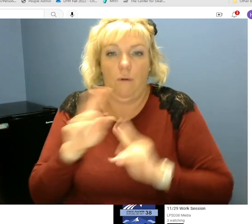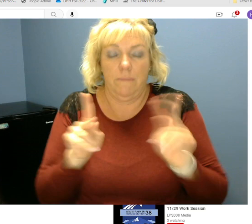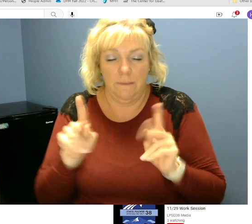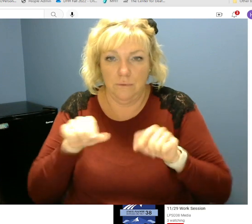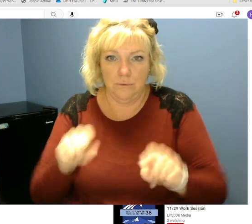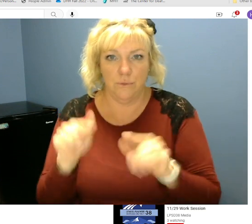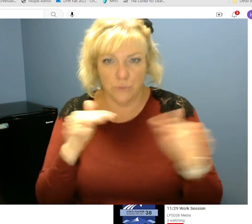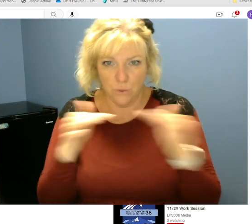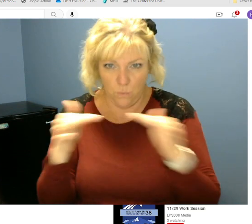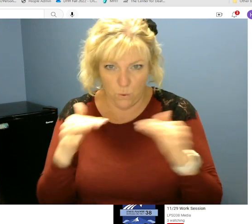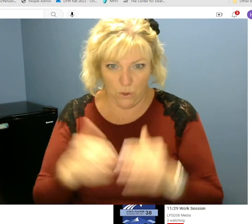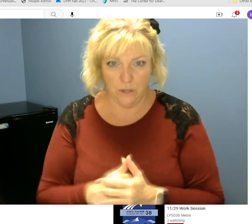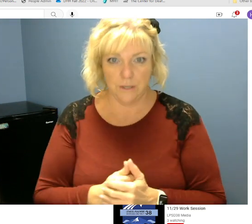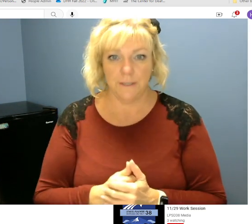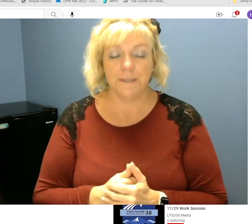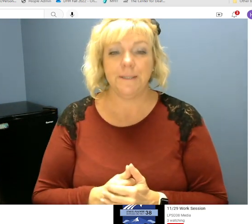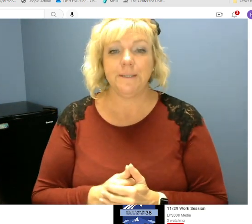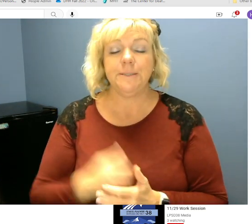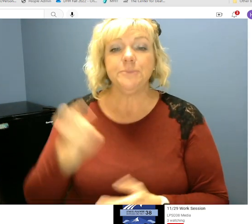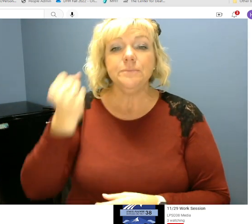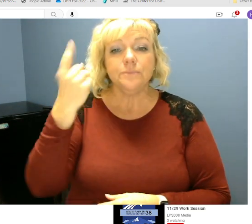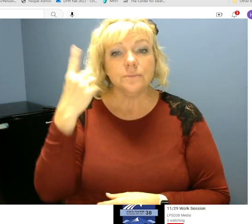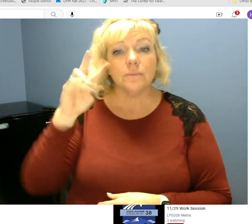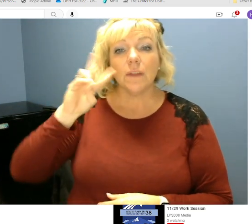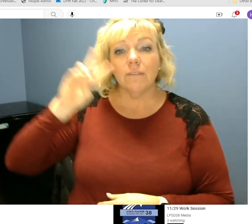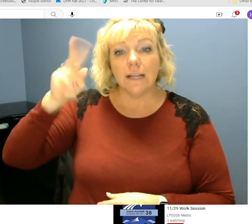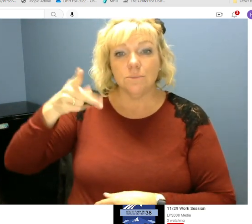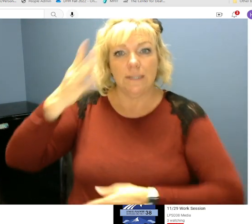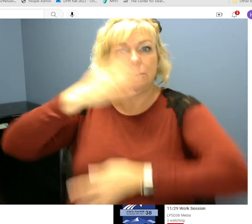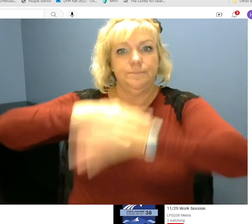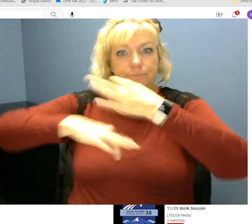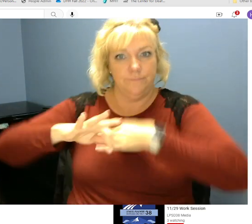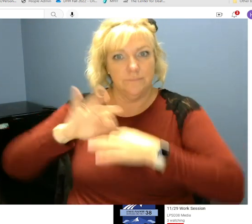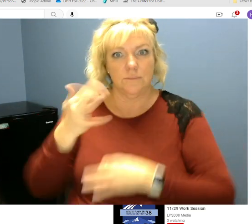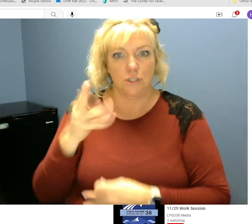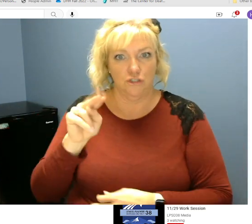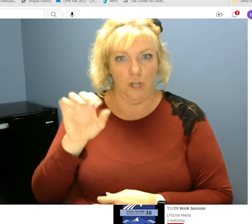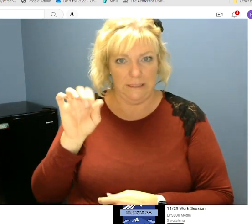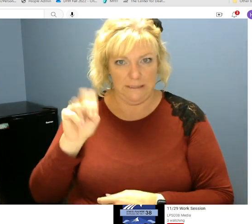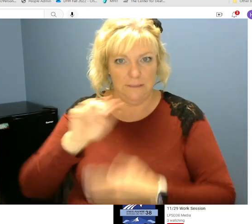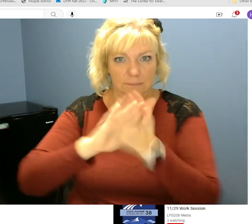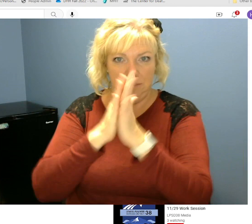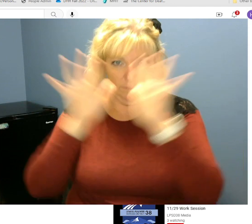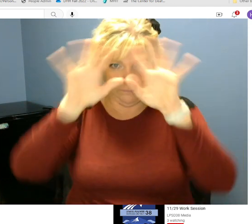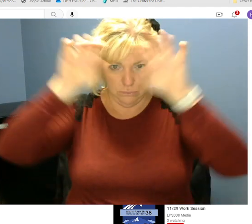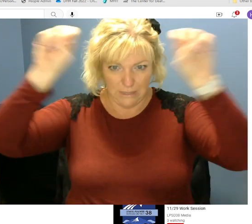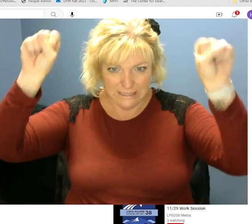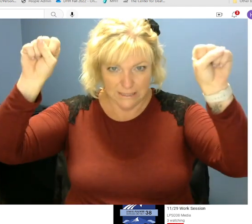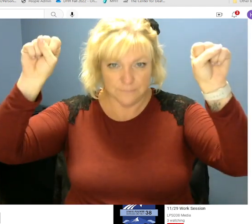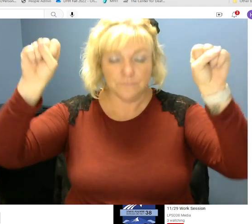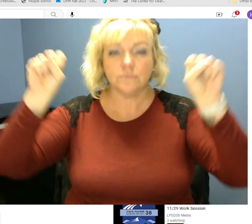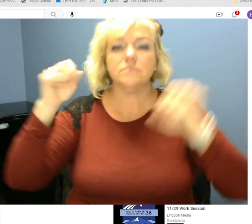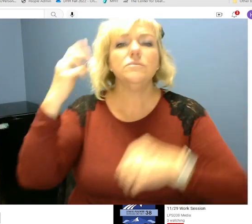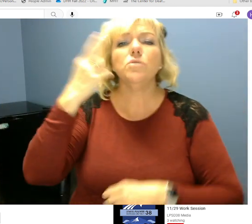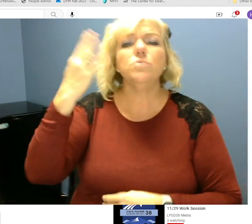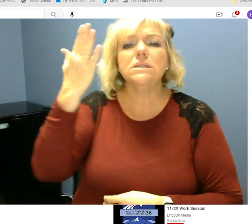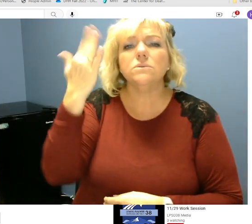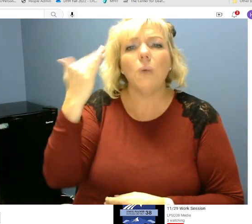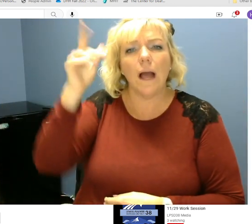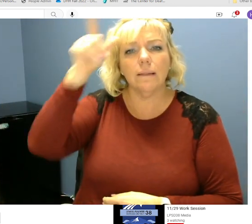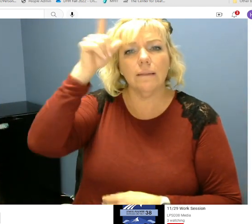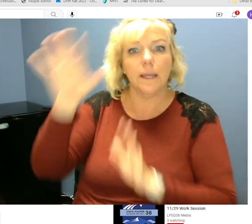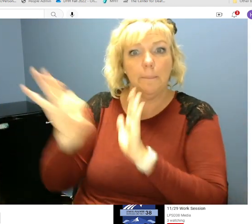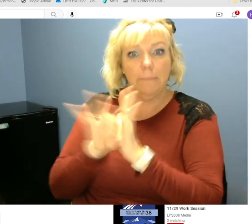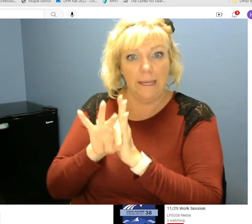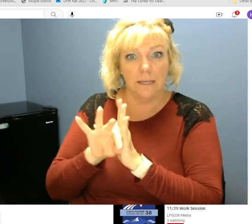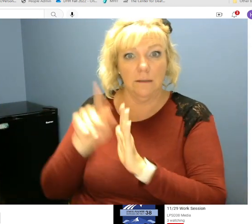Now Johnson, when he becomes president, he was picked by Lincoln to be his running mate because Johnson